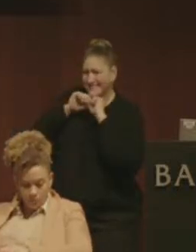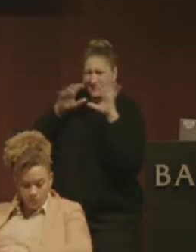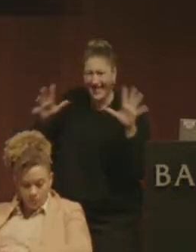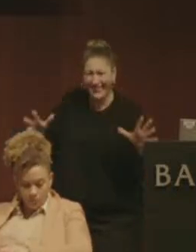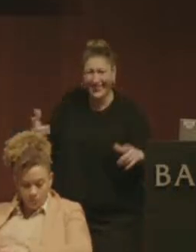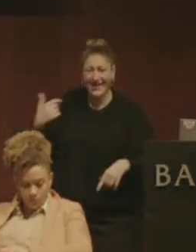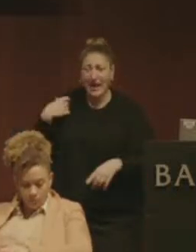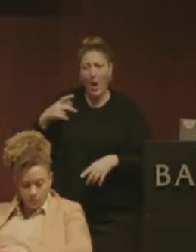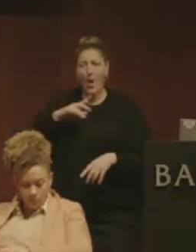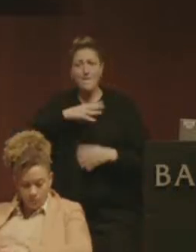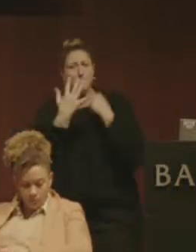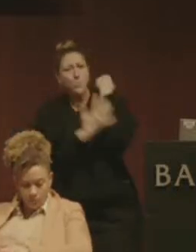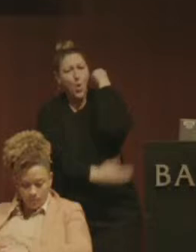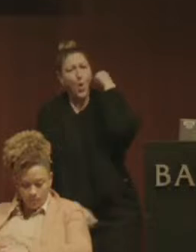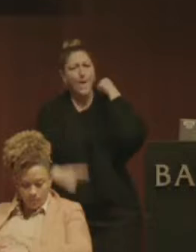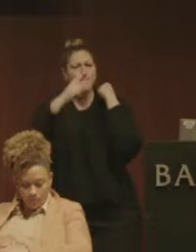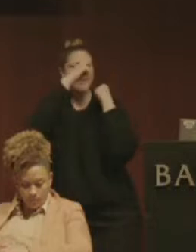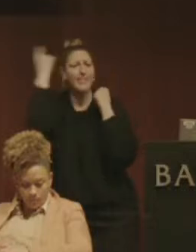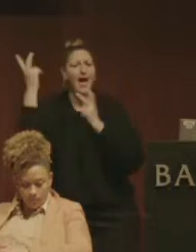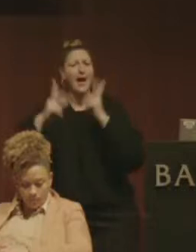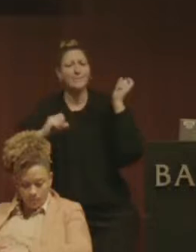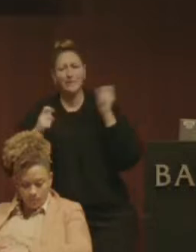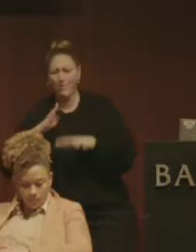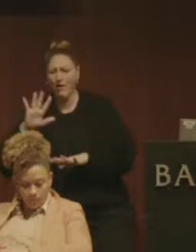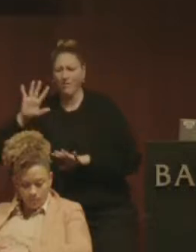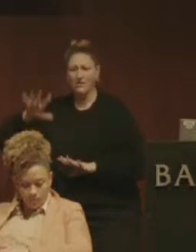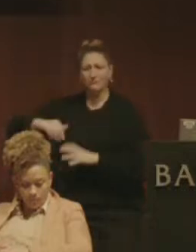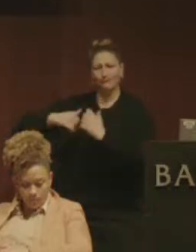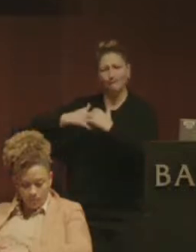built their homes, and cultivated sustainable